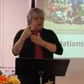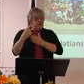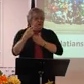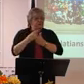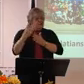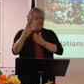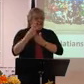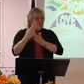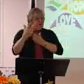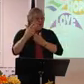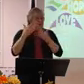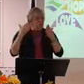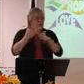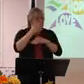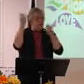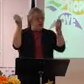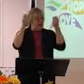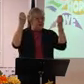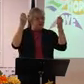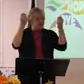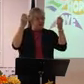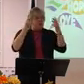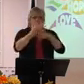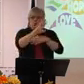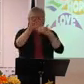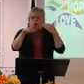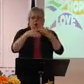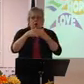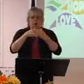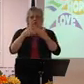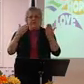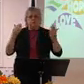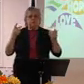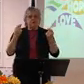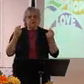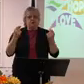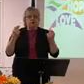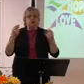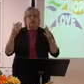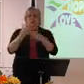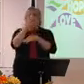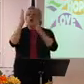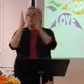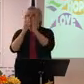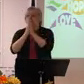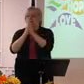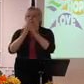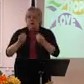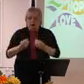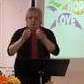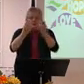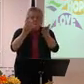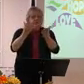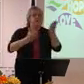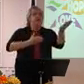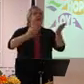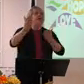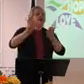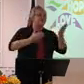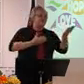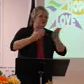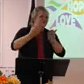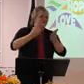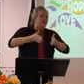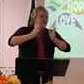few weeks, through all our ministry, through our prayers, through our giving, through our service. Let's